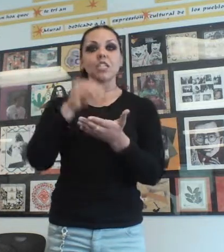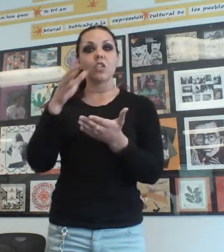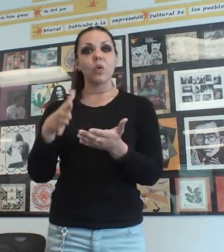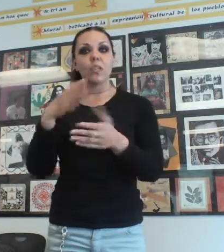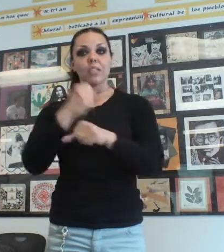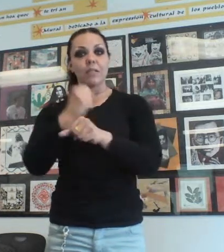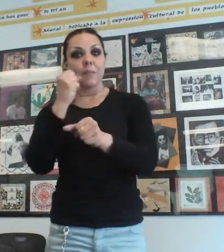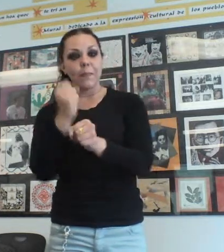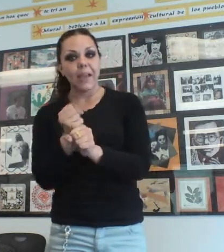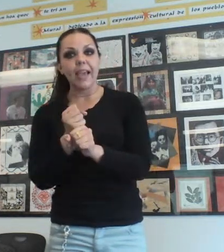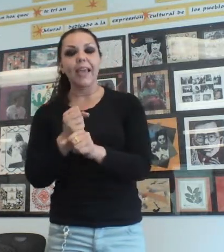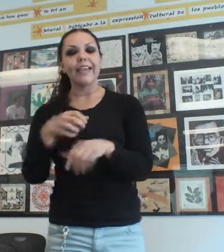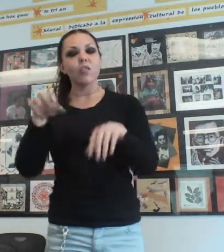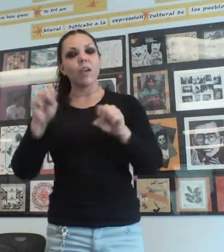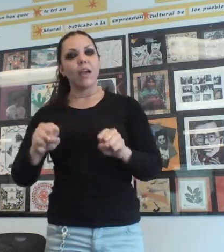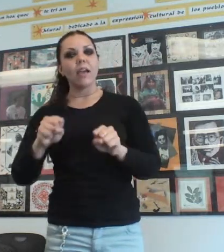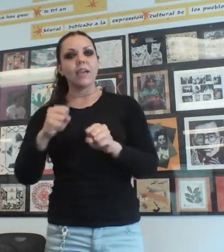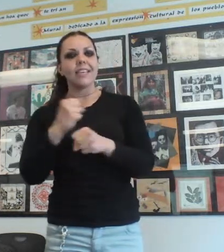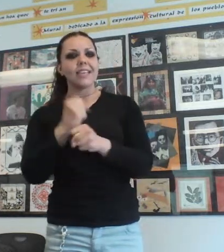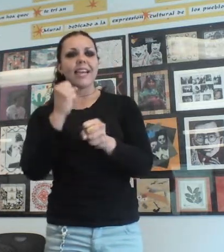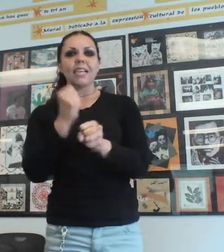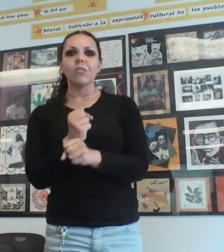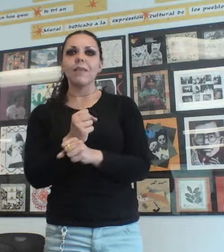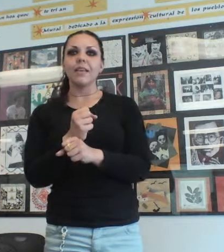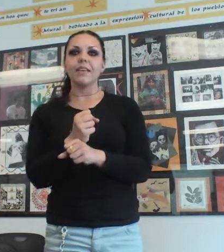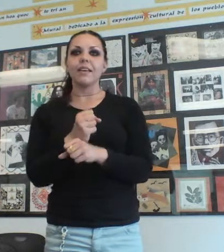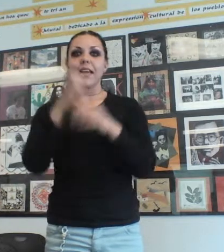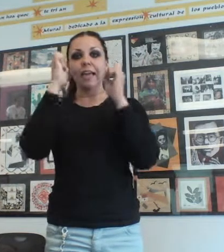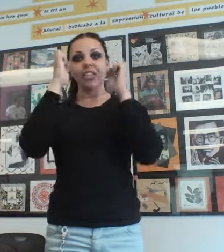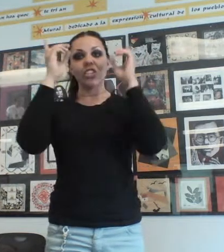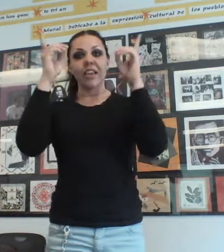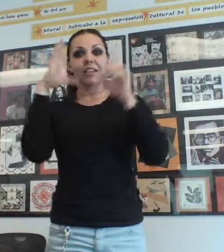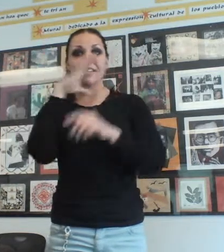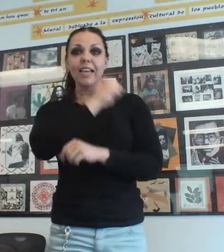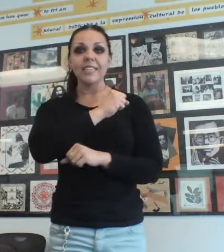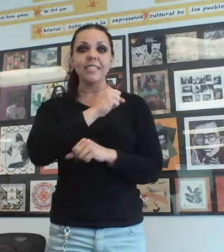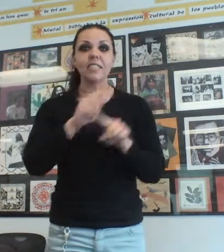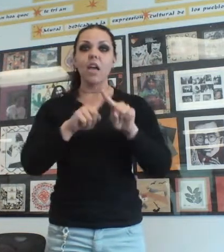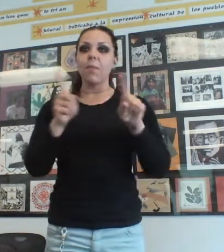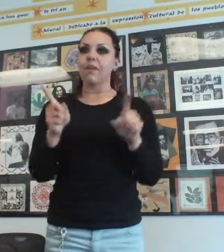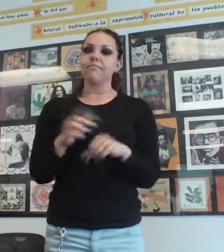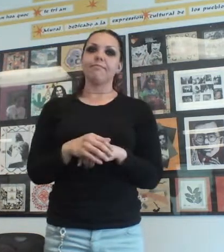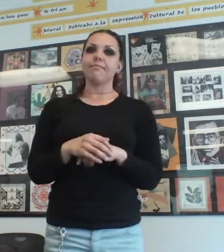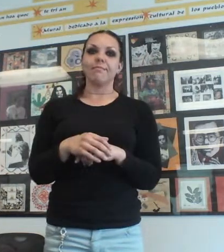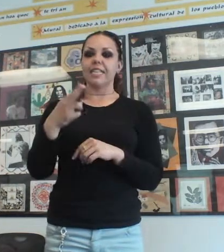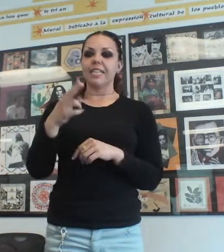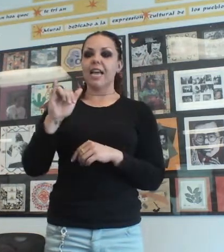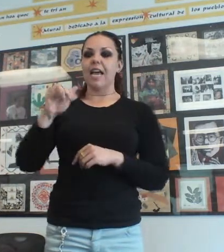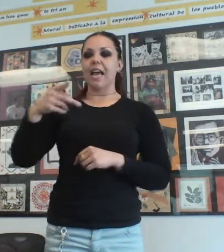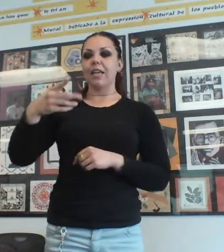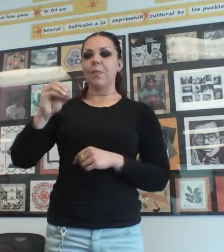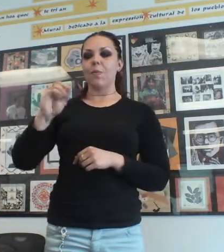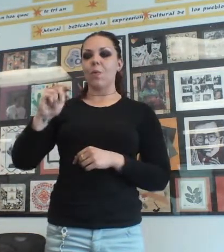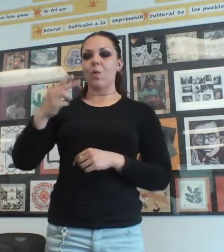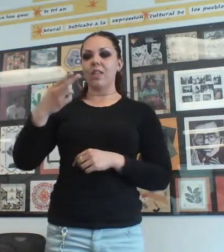educated guesses as to what's happening, but it's just hypothetical. Everybody's mind works a little bit different, which is why